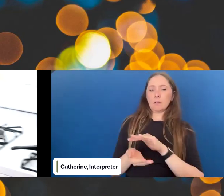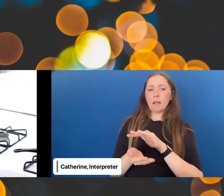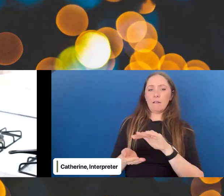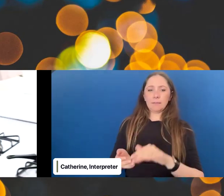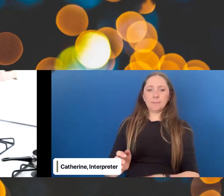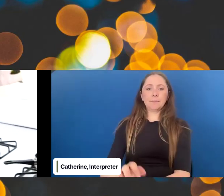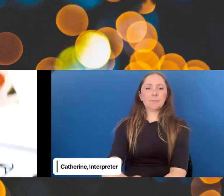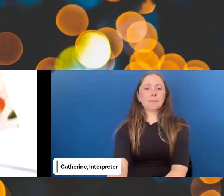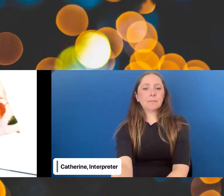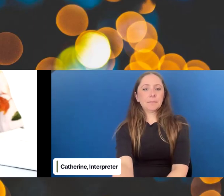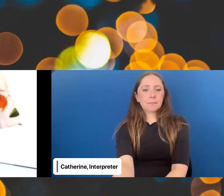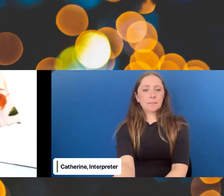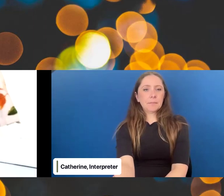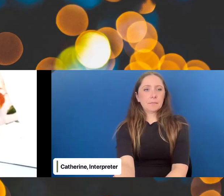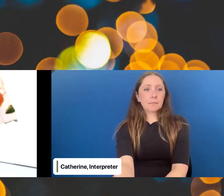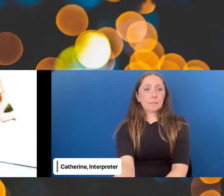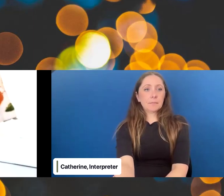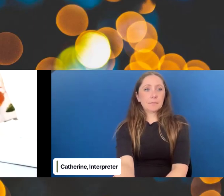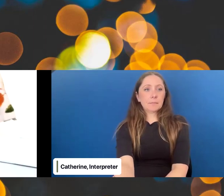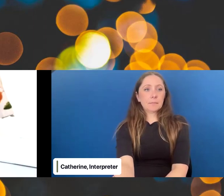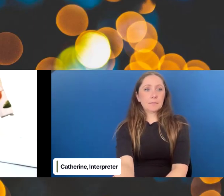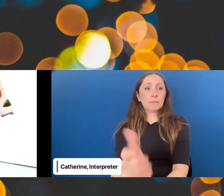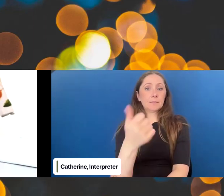gonna have any questions?